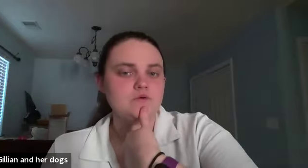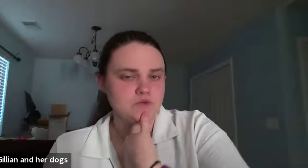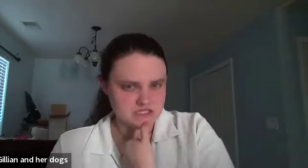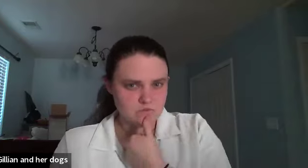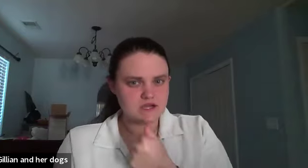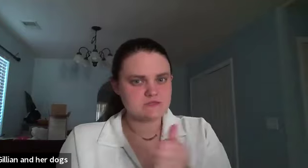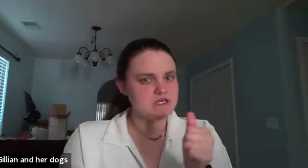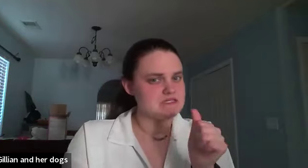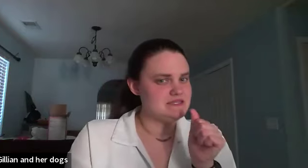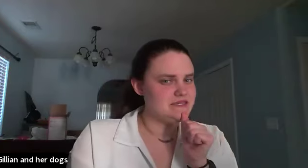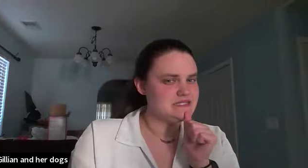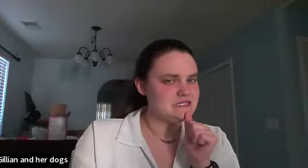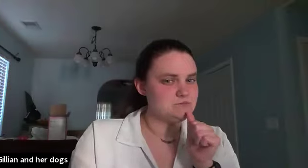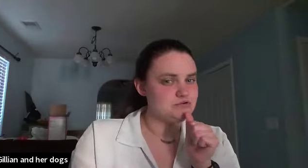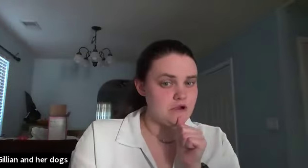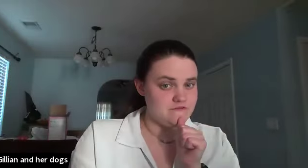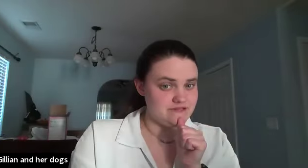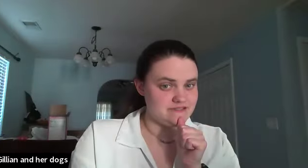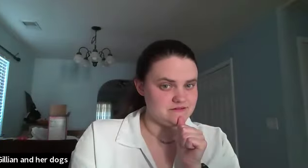The reason why is because this is private.